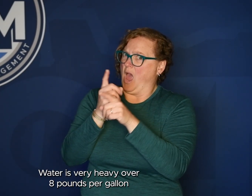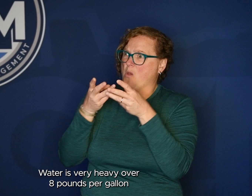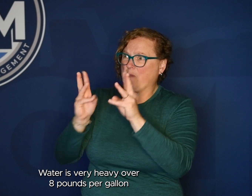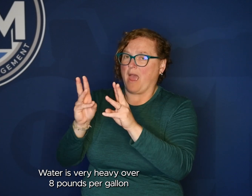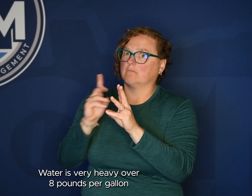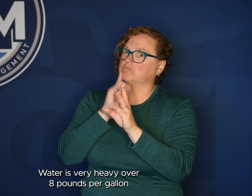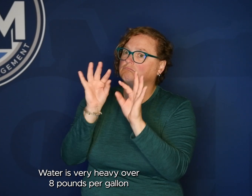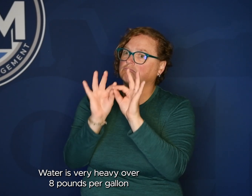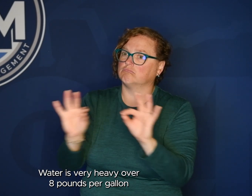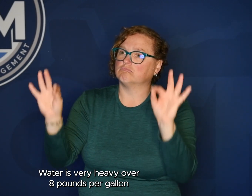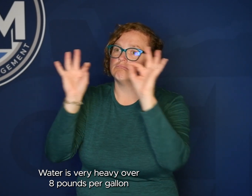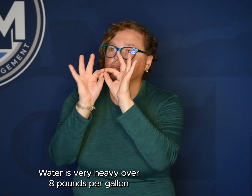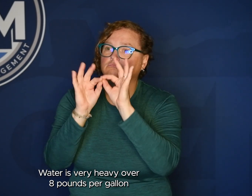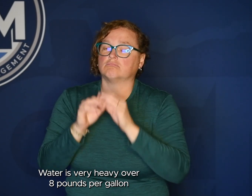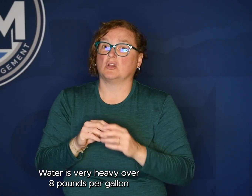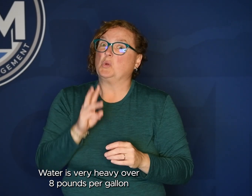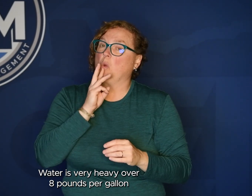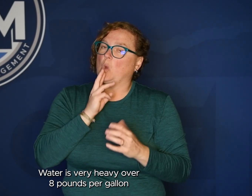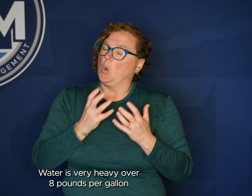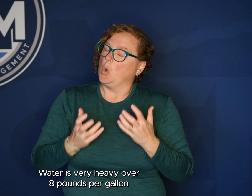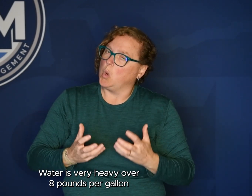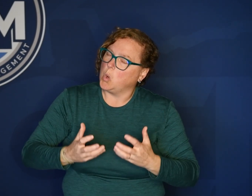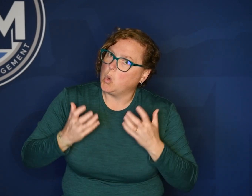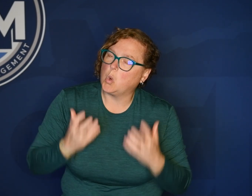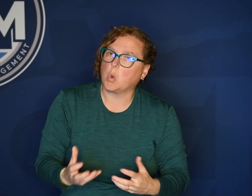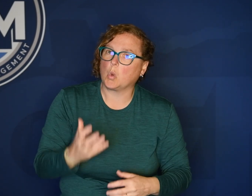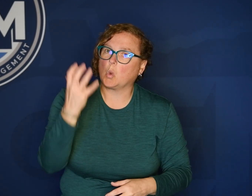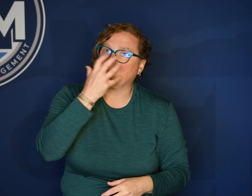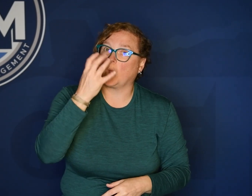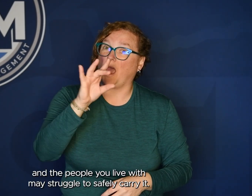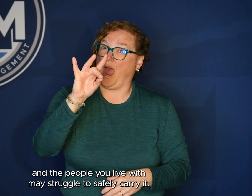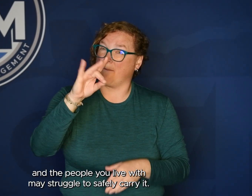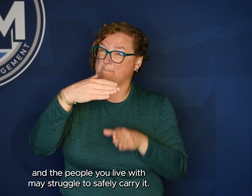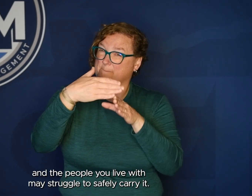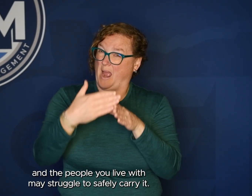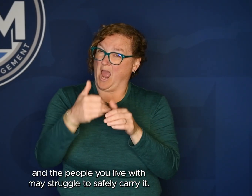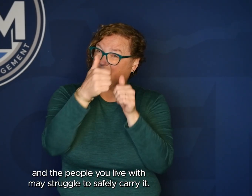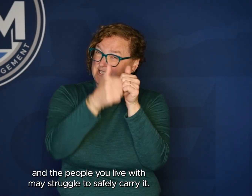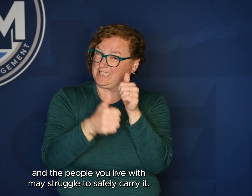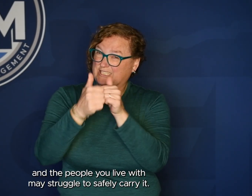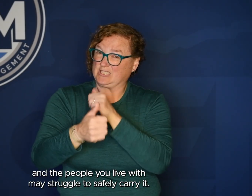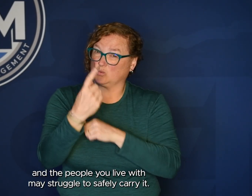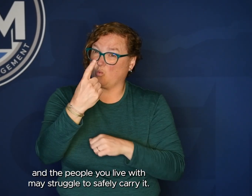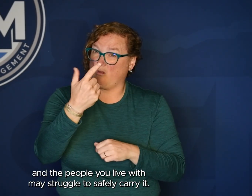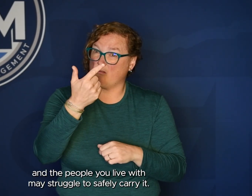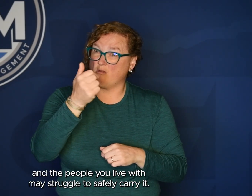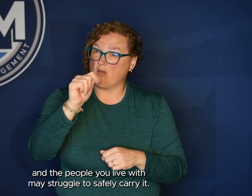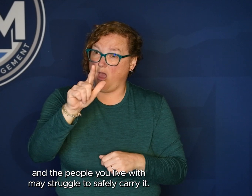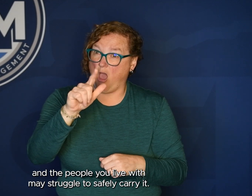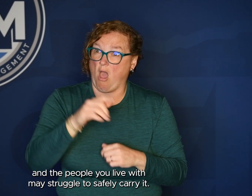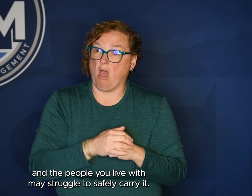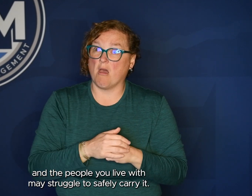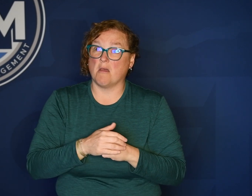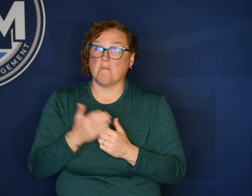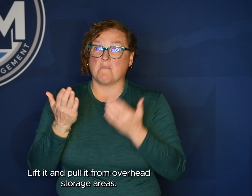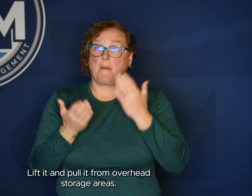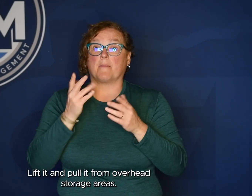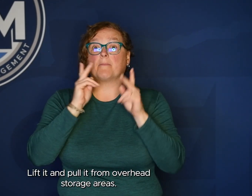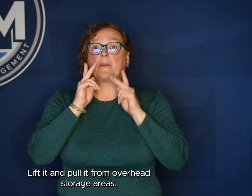heavy, over 8 pounds per gallon, and the people you live with may struggle to safely carry it, lift it,